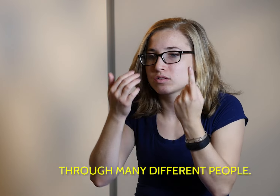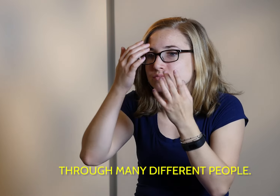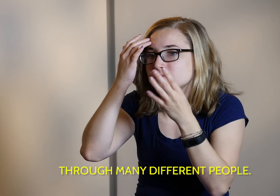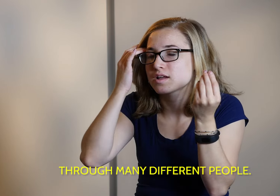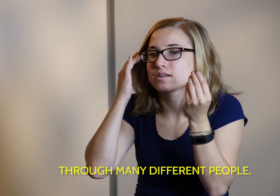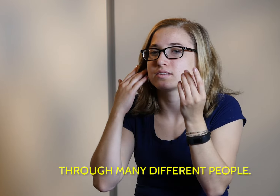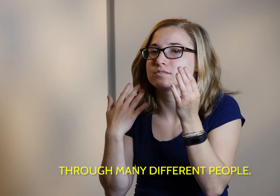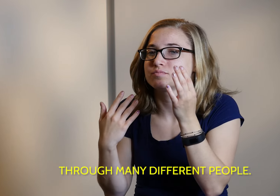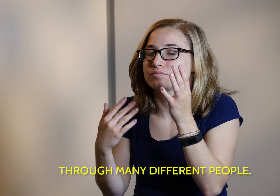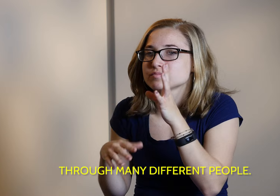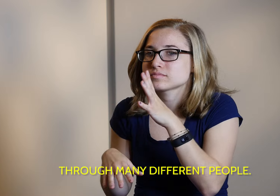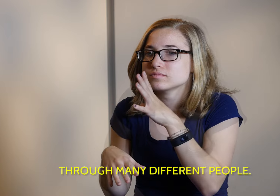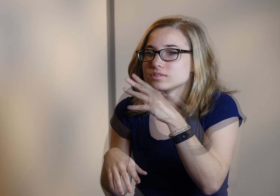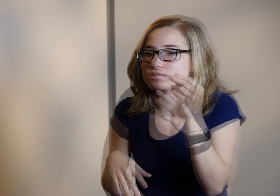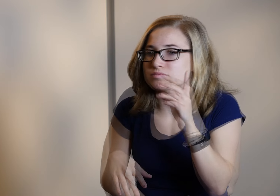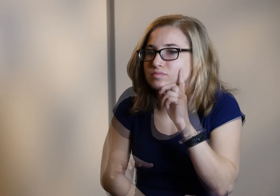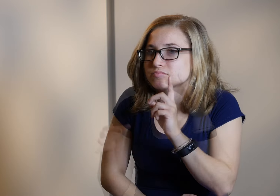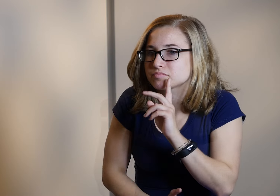through many different people.